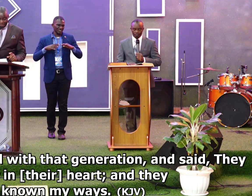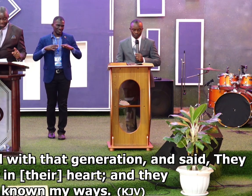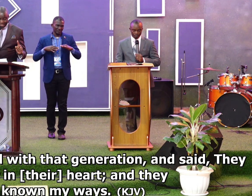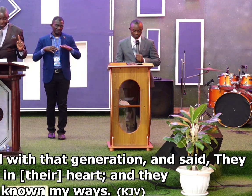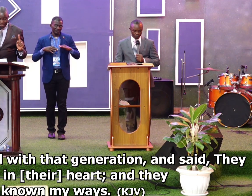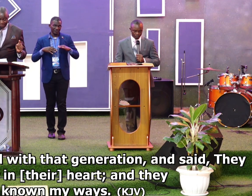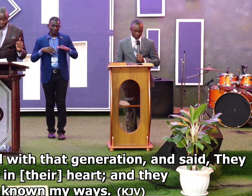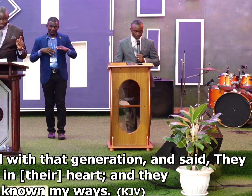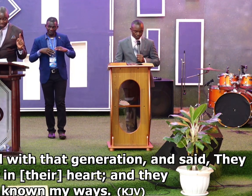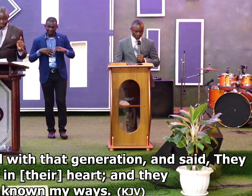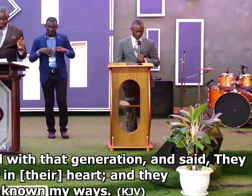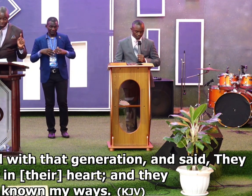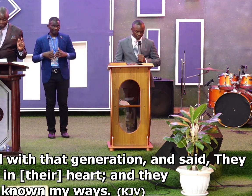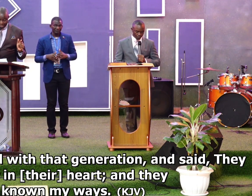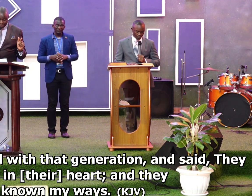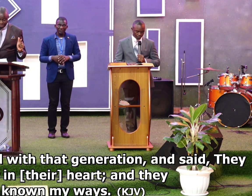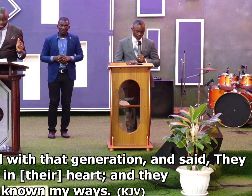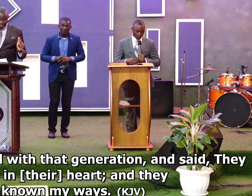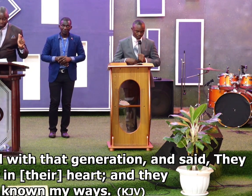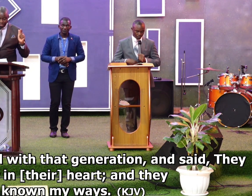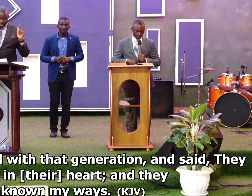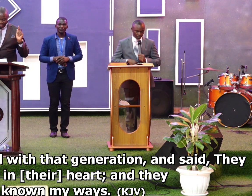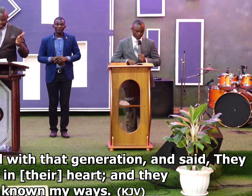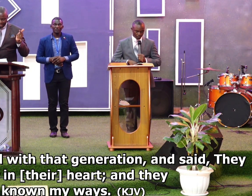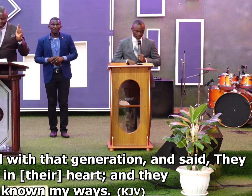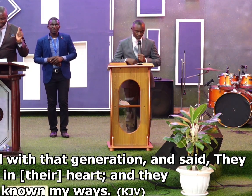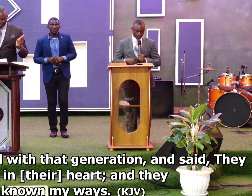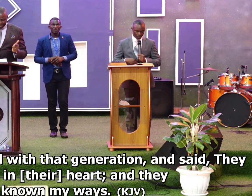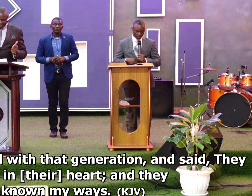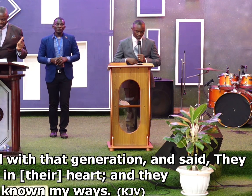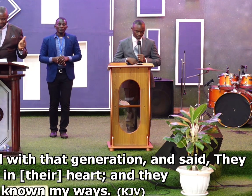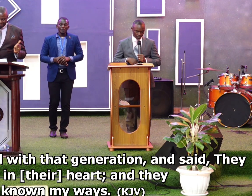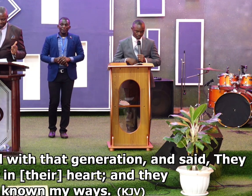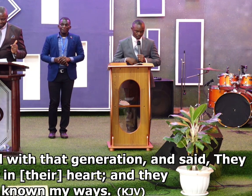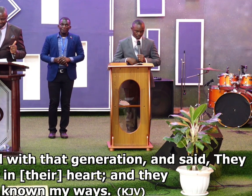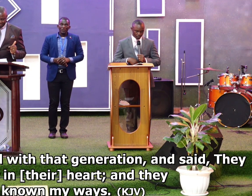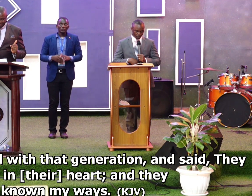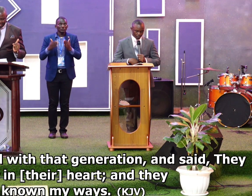The Bible says, wherefore, as the Holy Ghost saith today, if ye hear his voice,